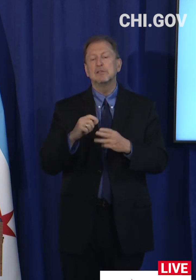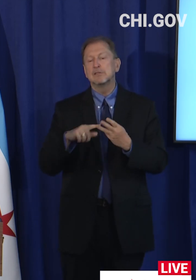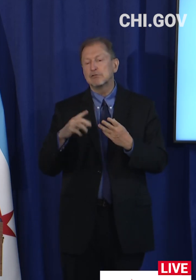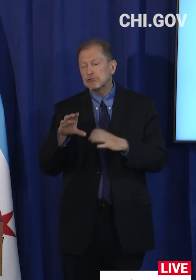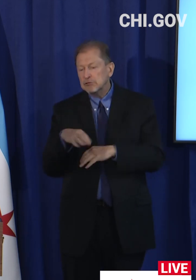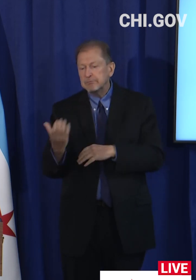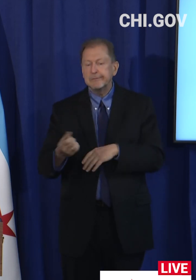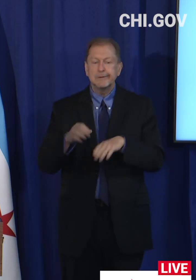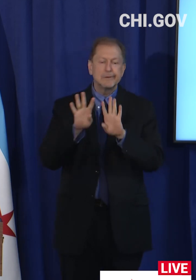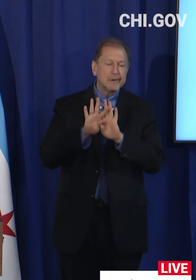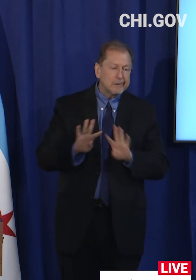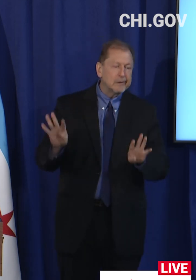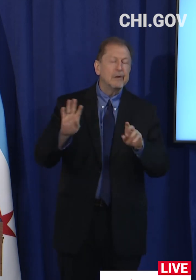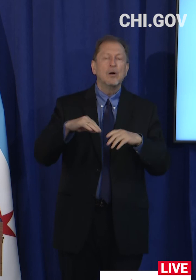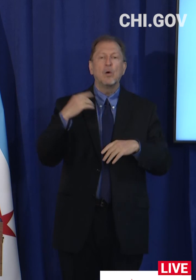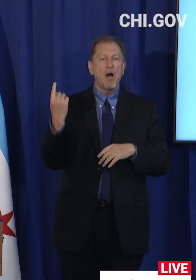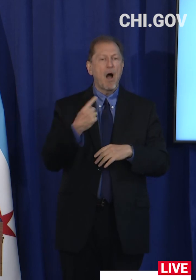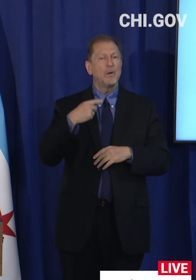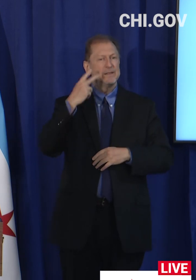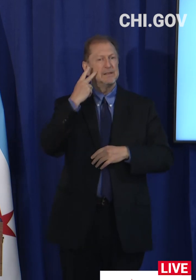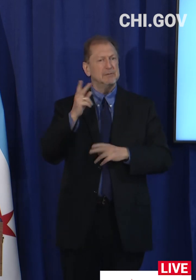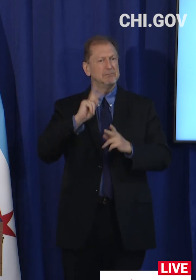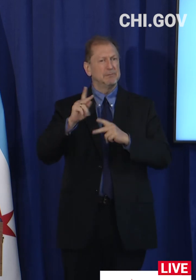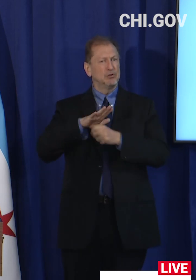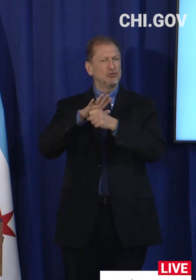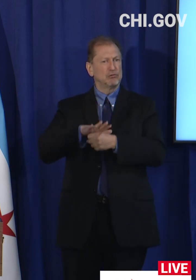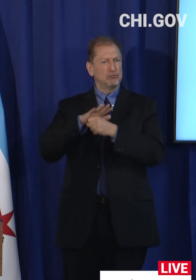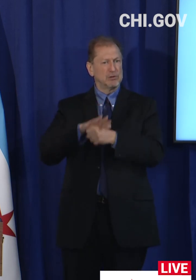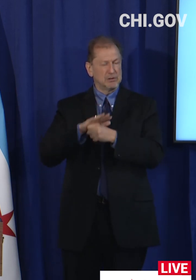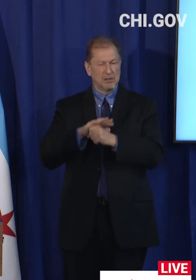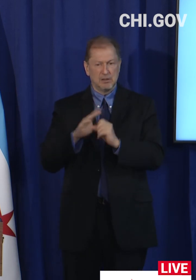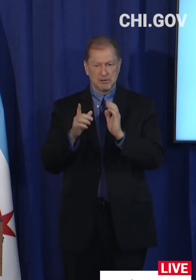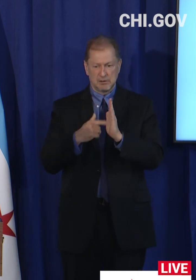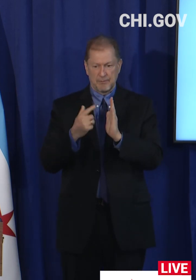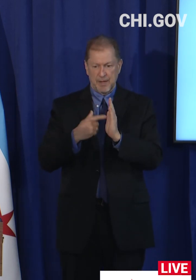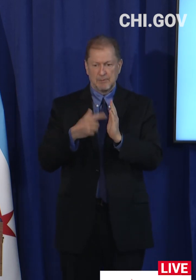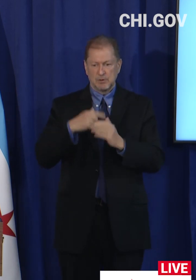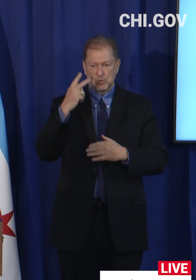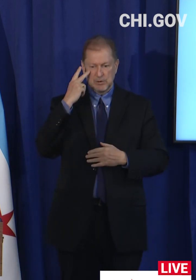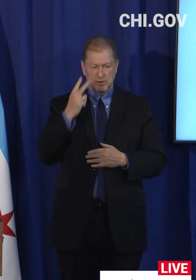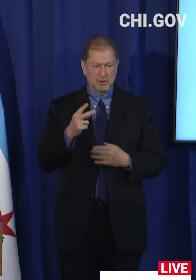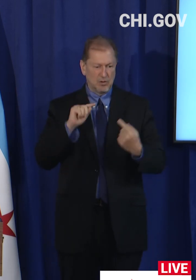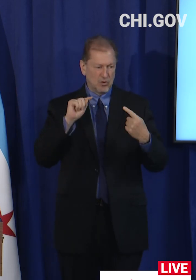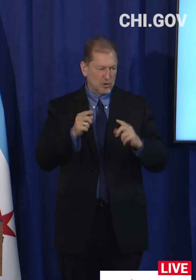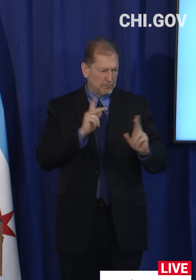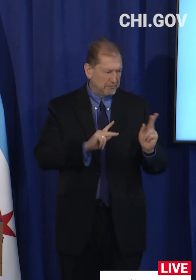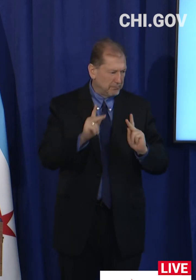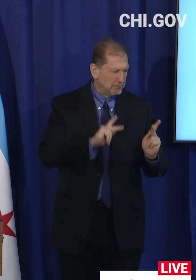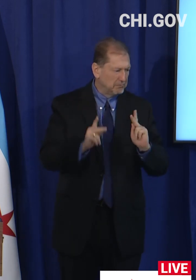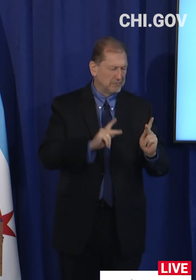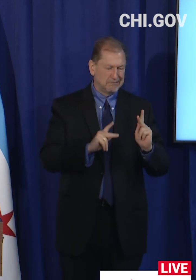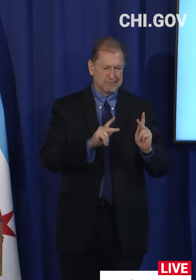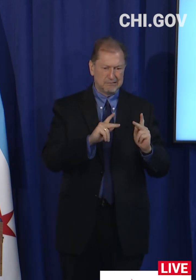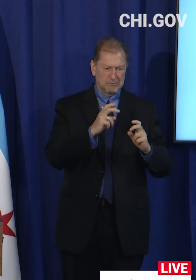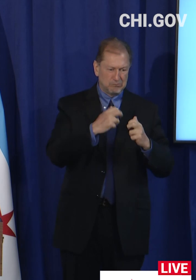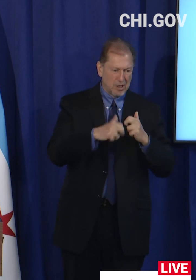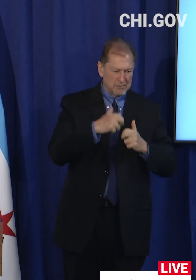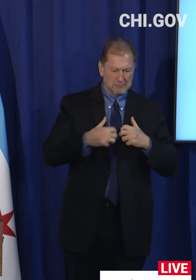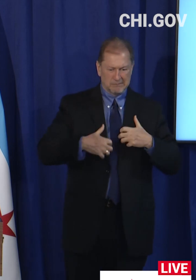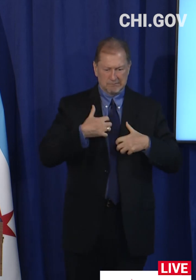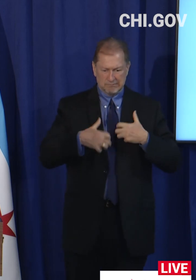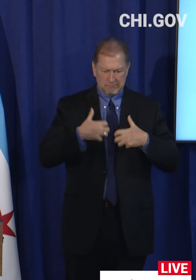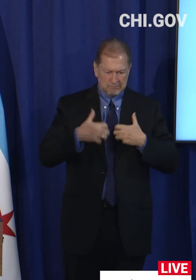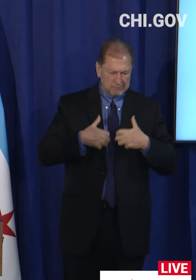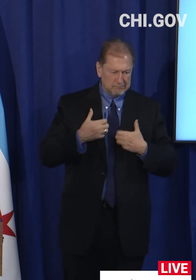sometimes we see it manifest in ways that are destructive to individuals and to lives. Since I became mayor,